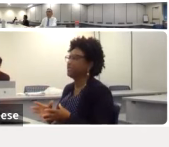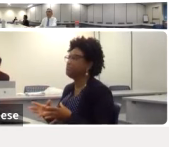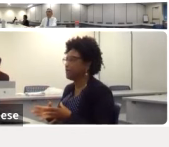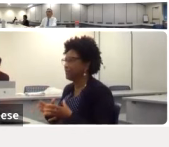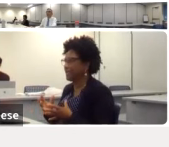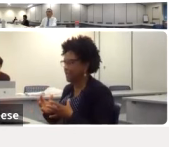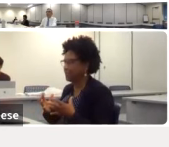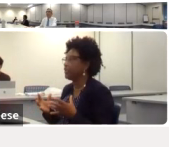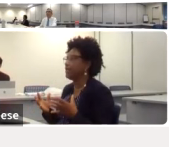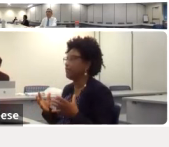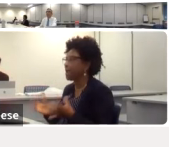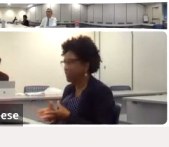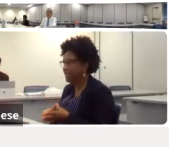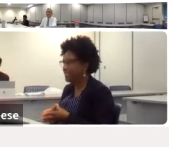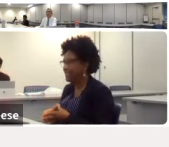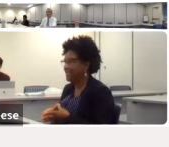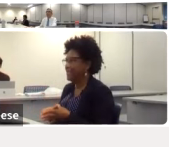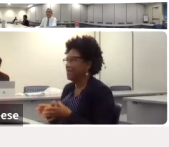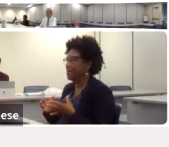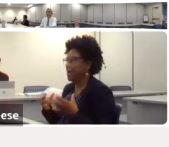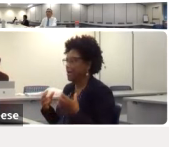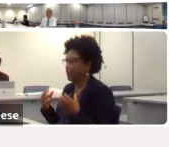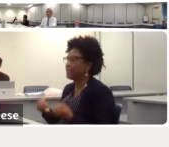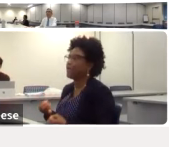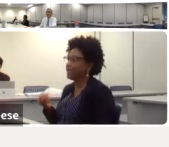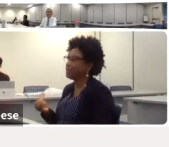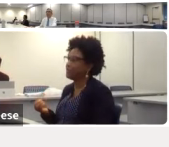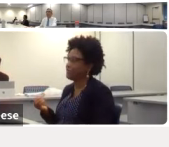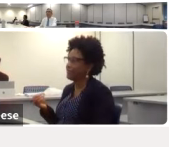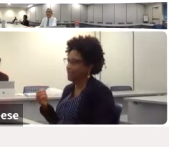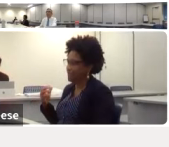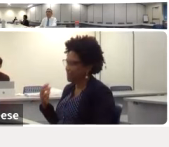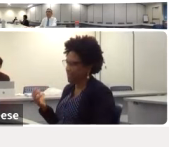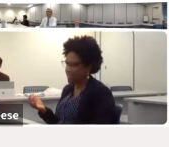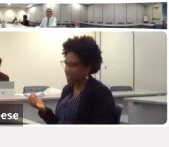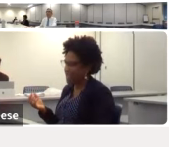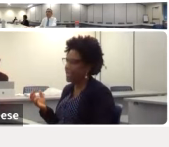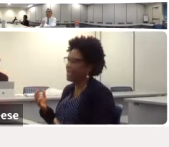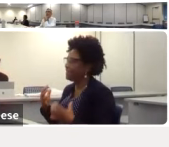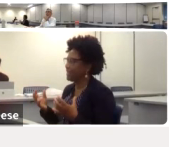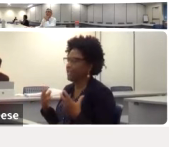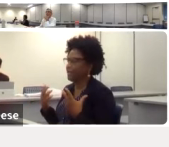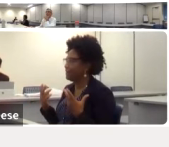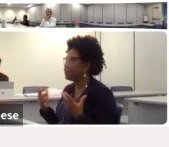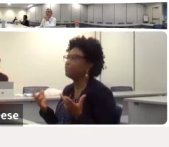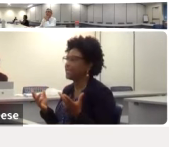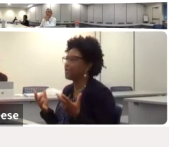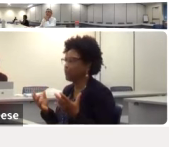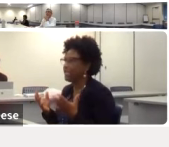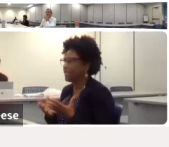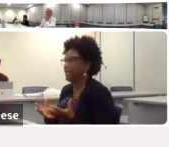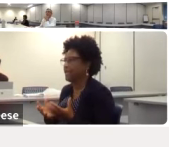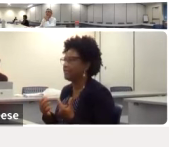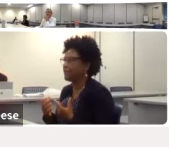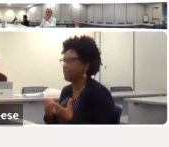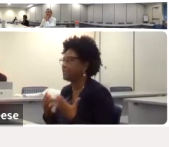The IPS model is usually rapid. We try to engage in job search